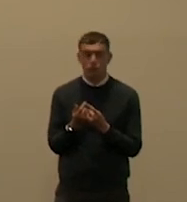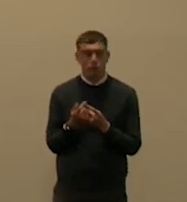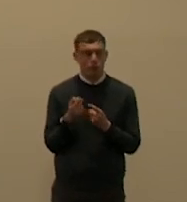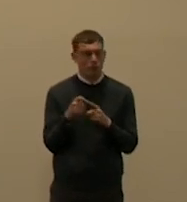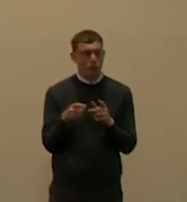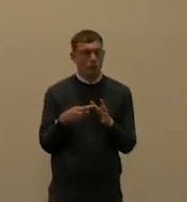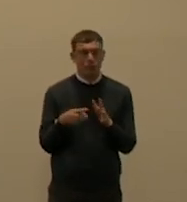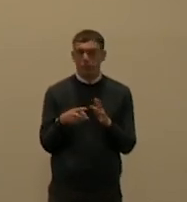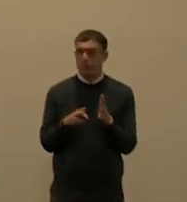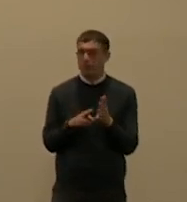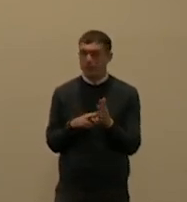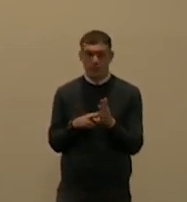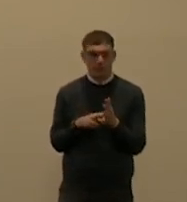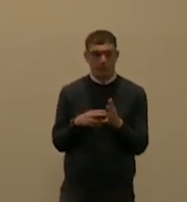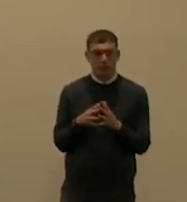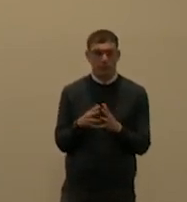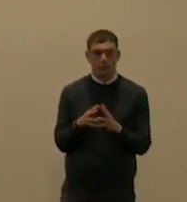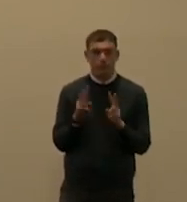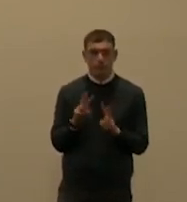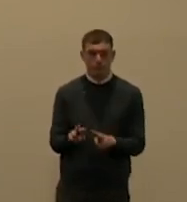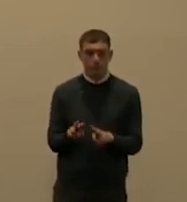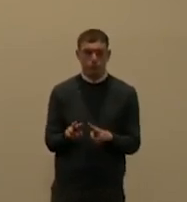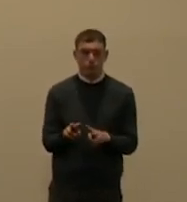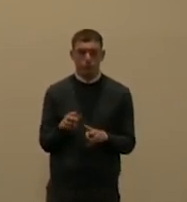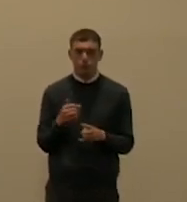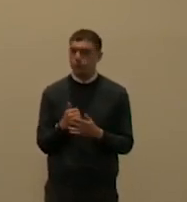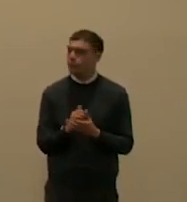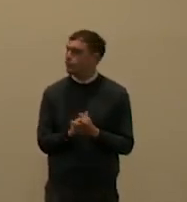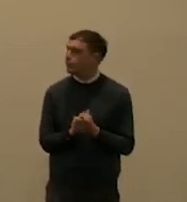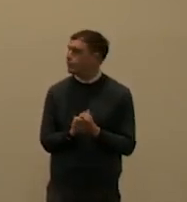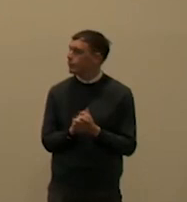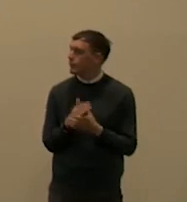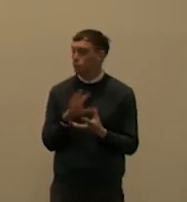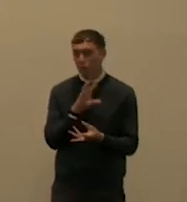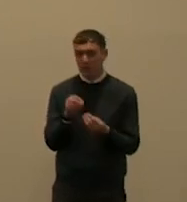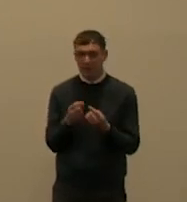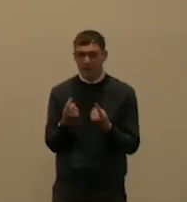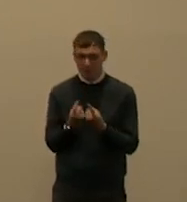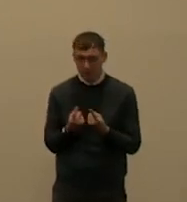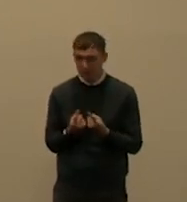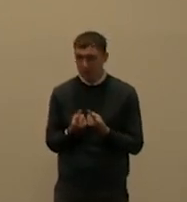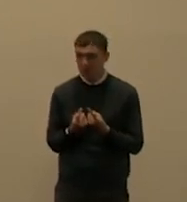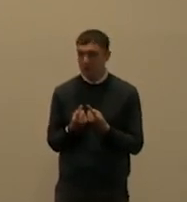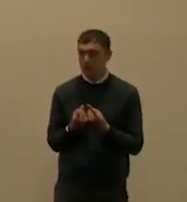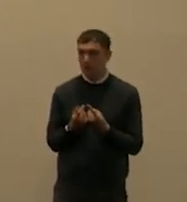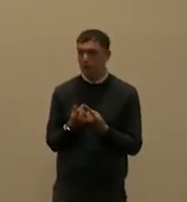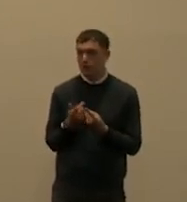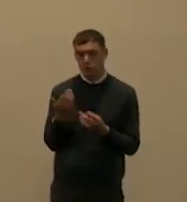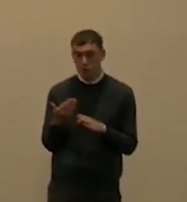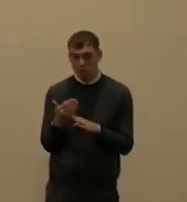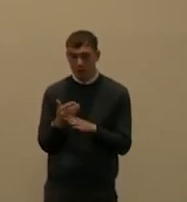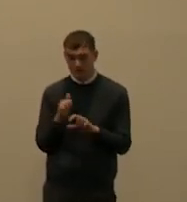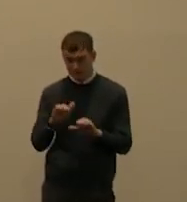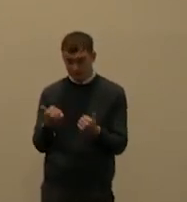pane. And here you can see a visual end-to-end connection. So is everything okay? Everything is working